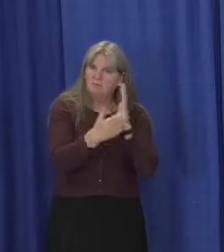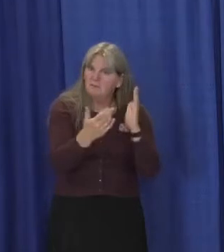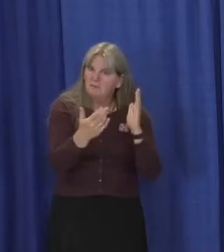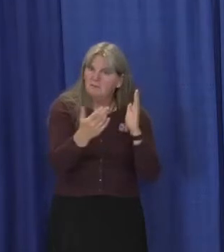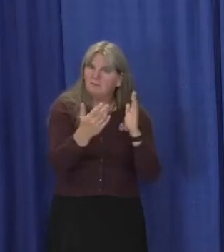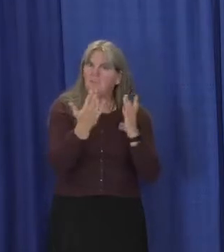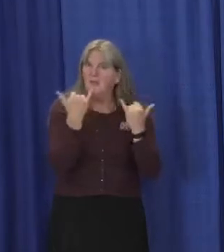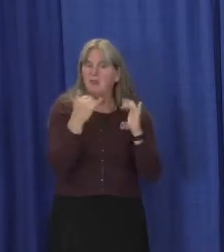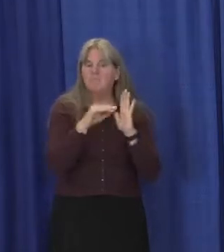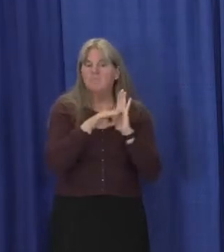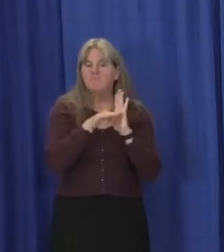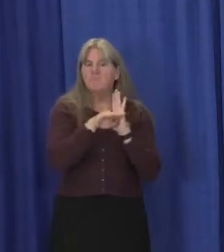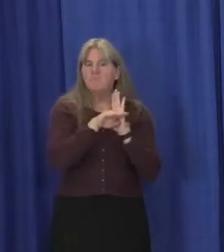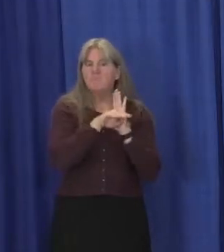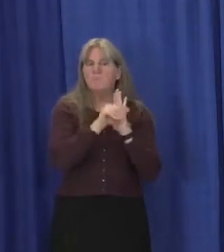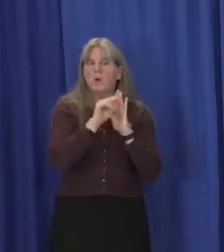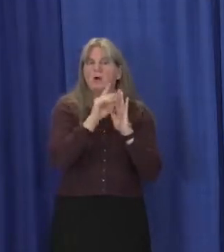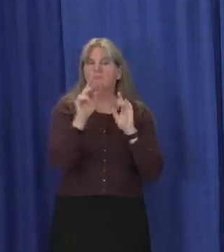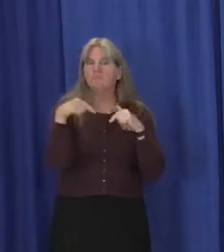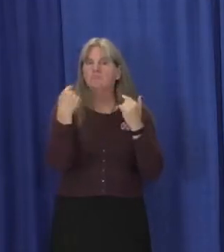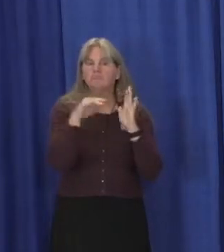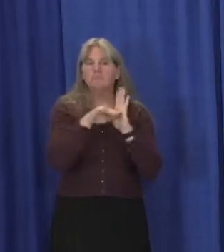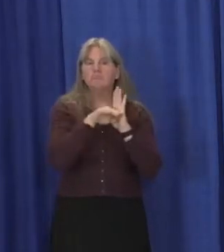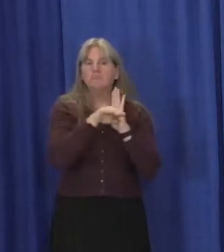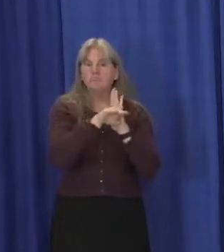have stabilized in August.